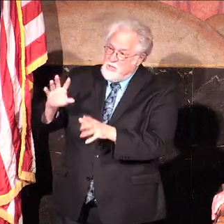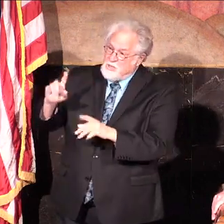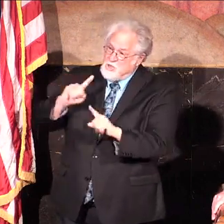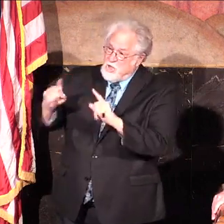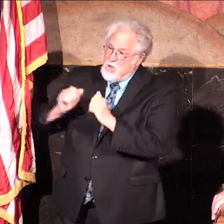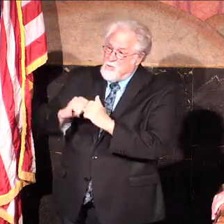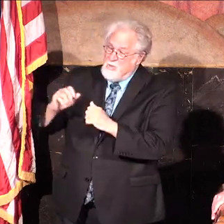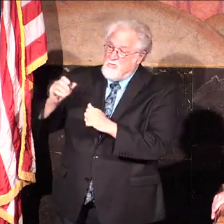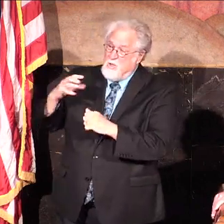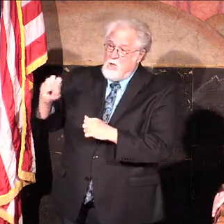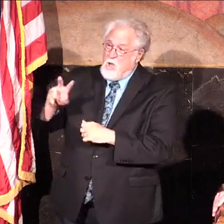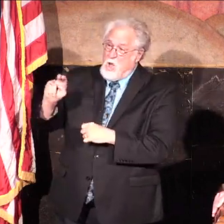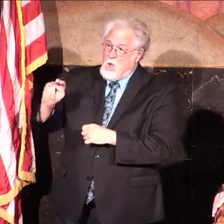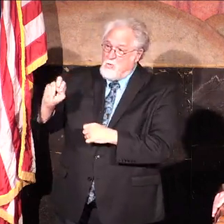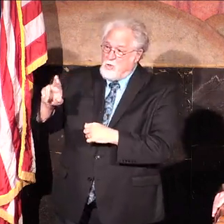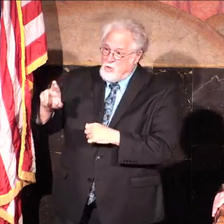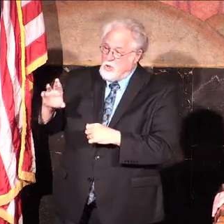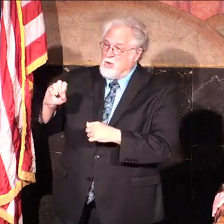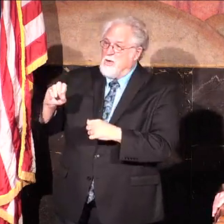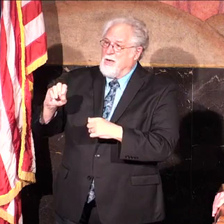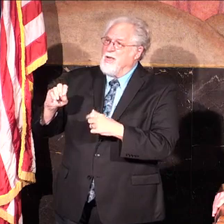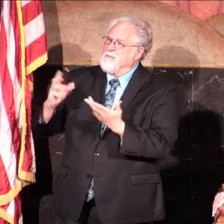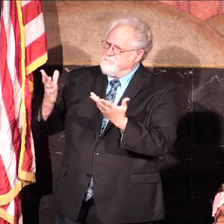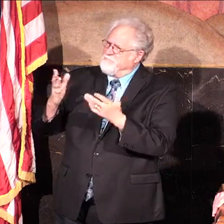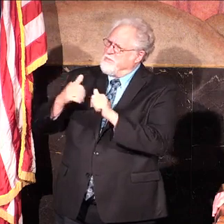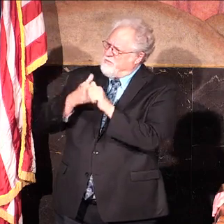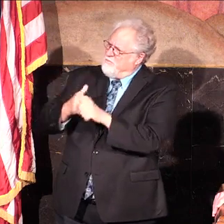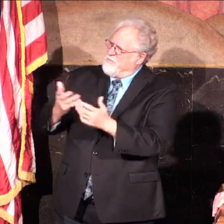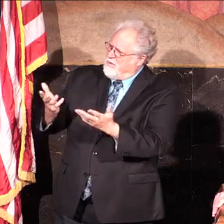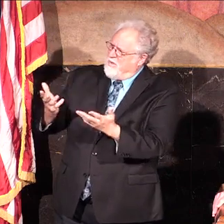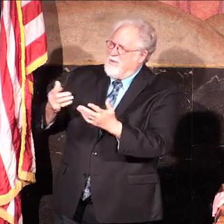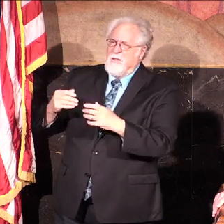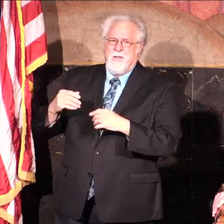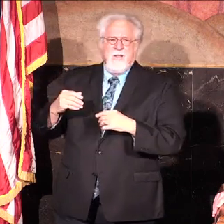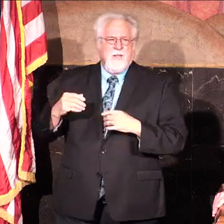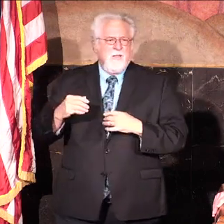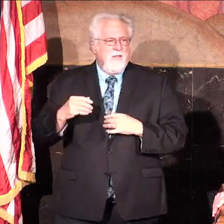the proprietor there and gain compliance. That wasn't